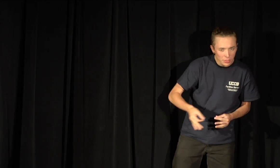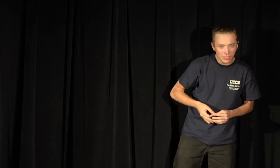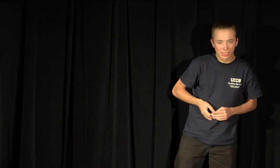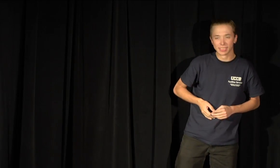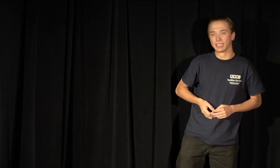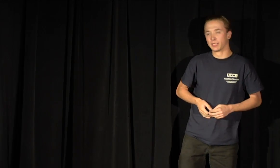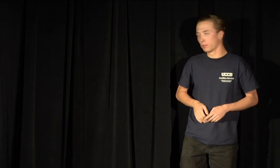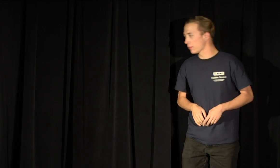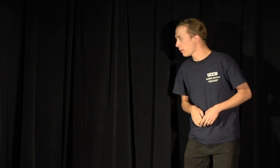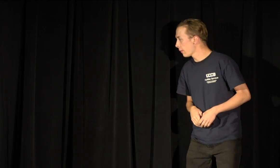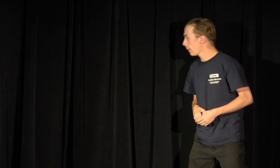Interpret.